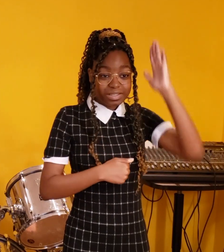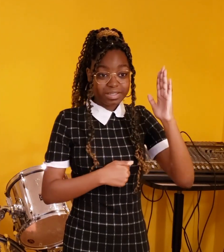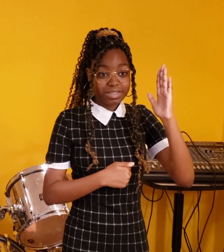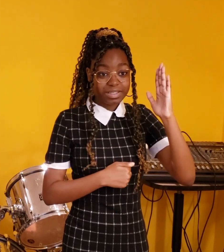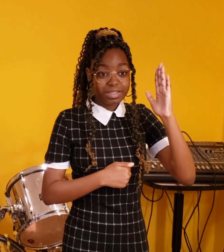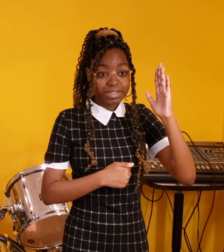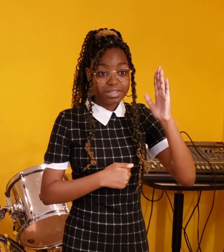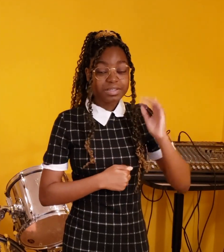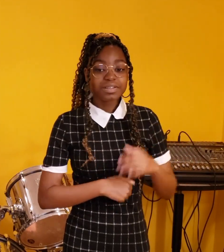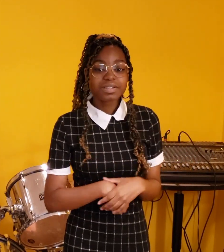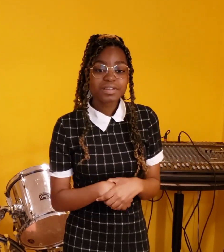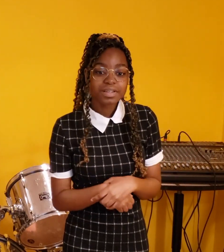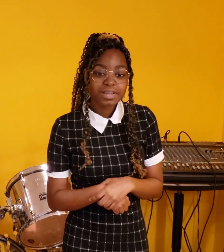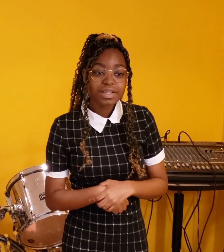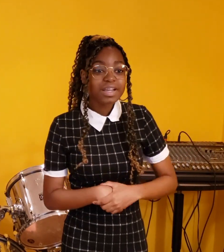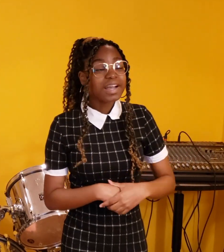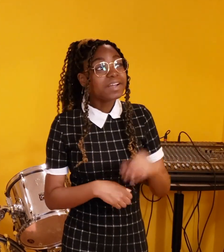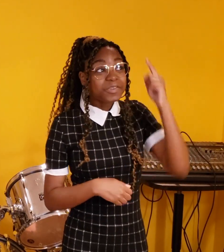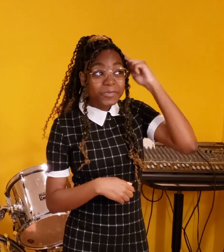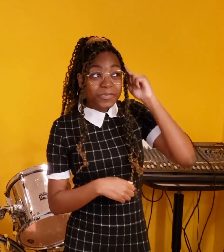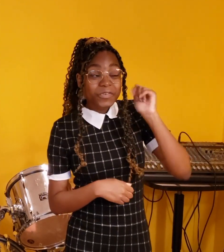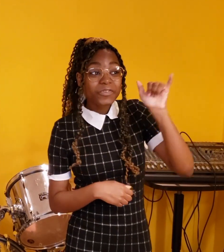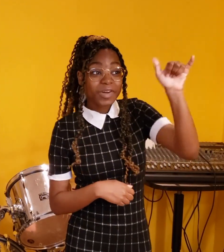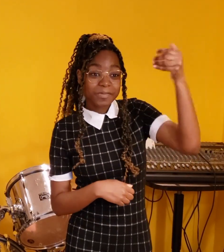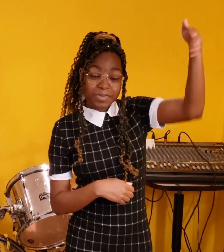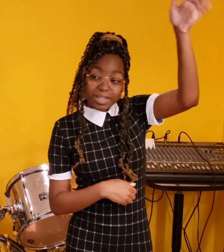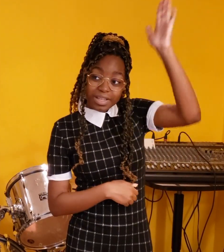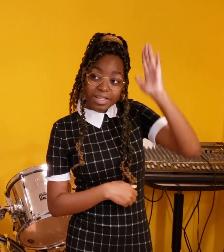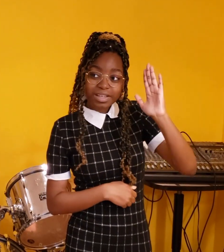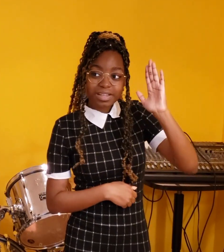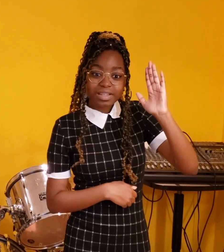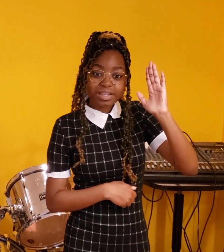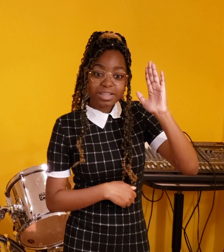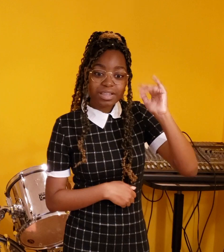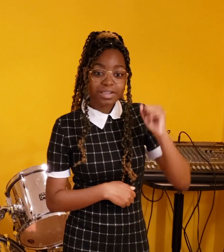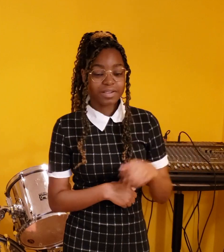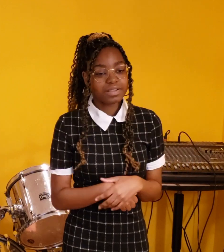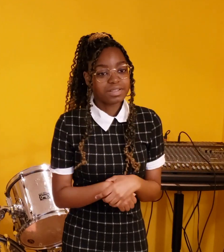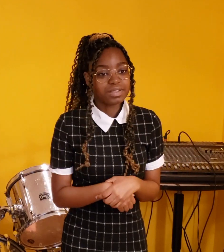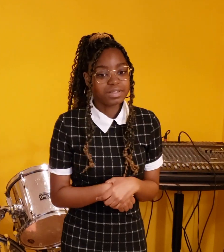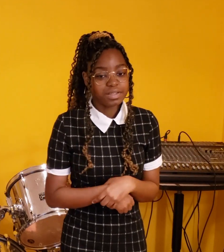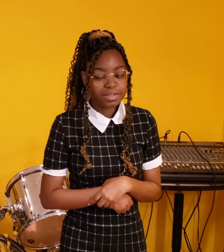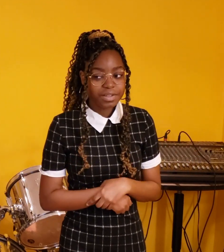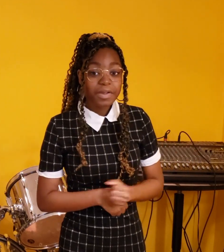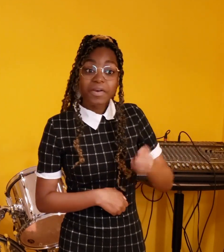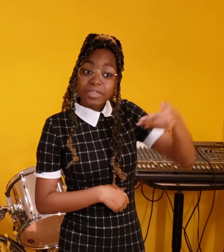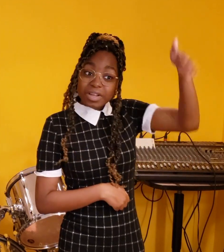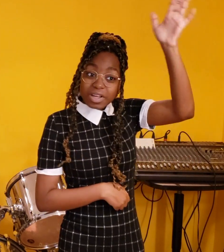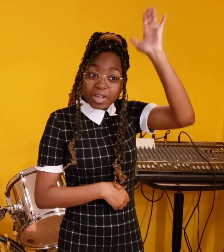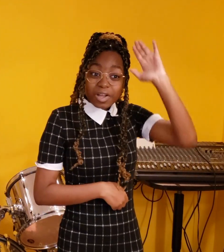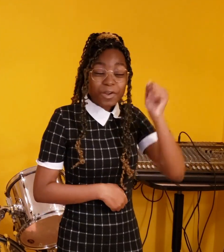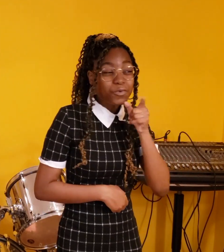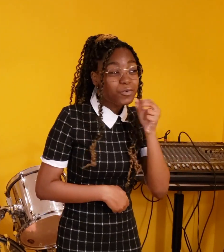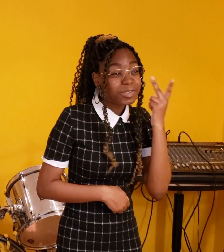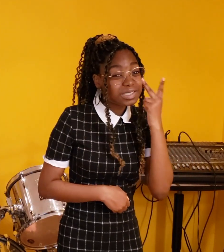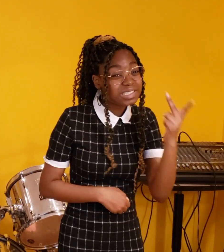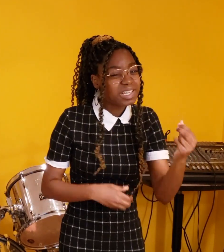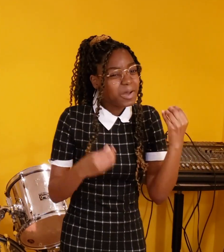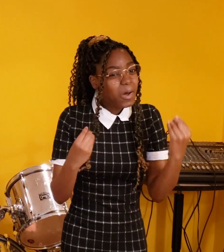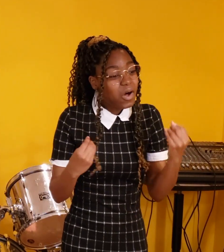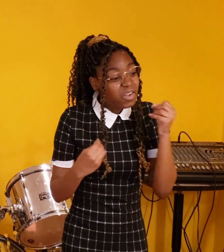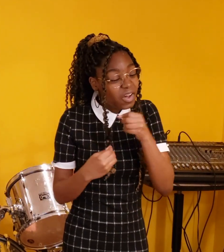Olam, the everlasting God. We have El Roy, which is the God who sees. I mean, there's so